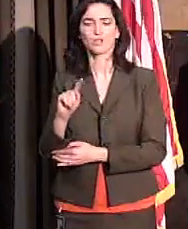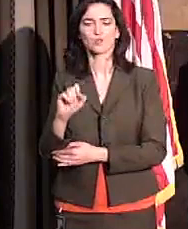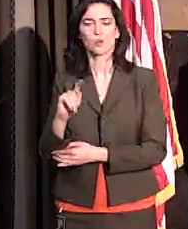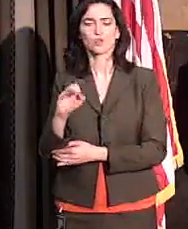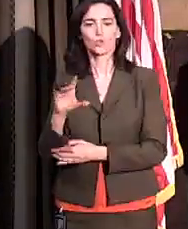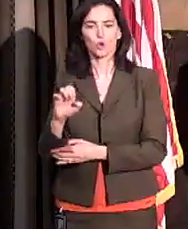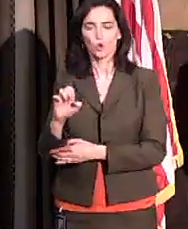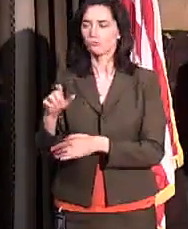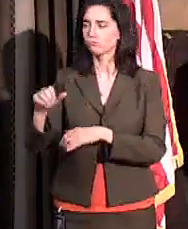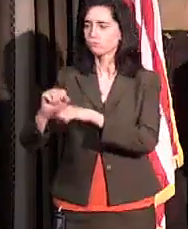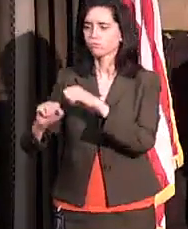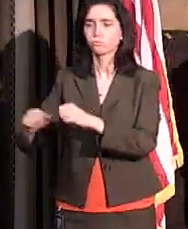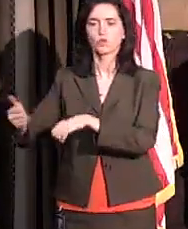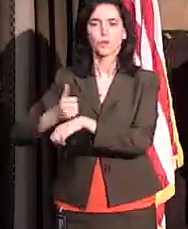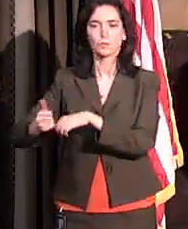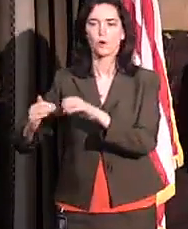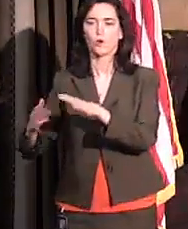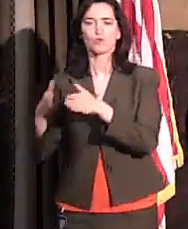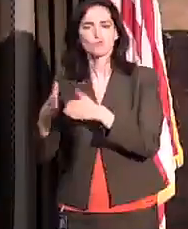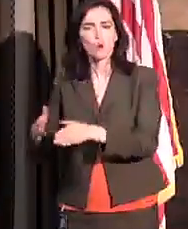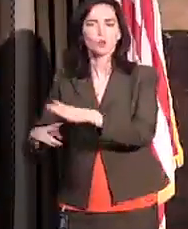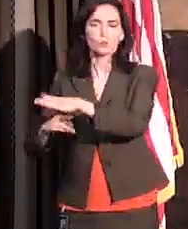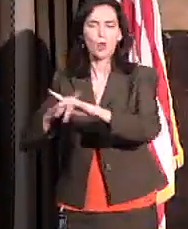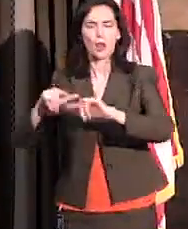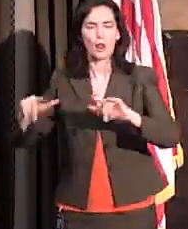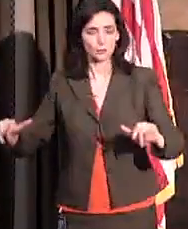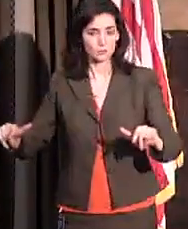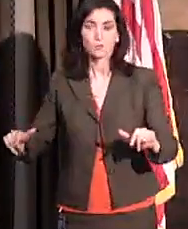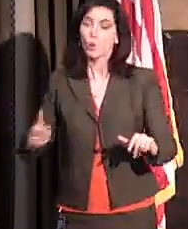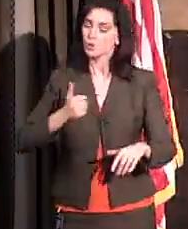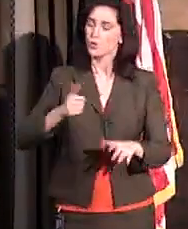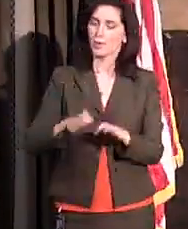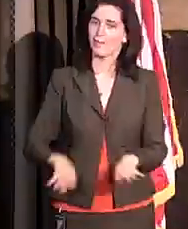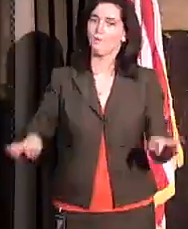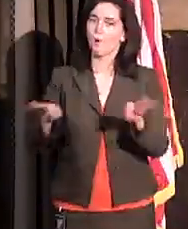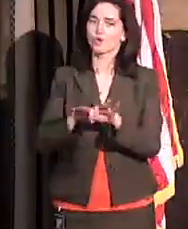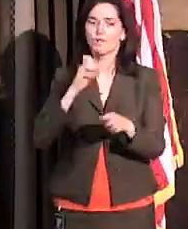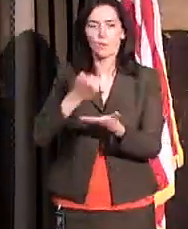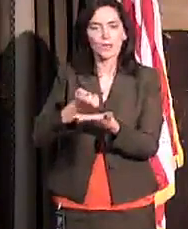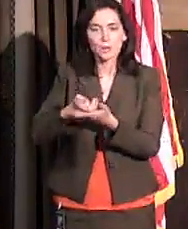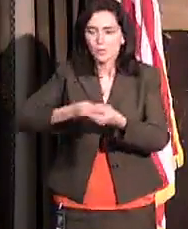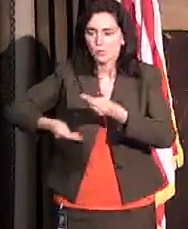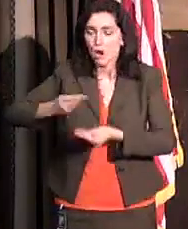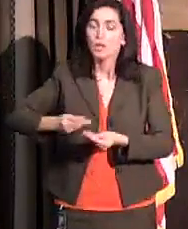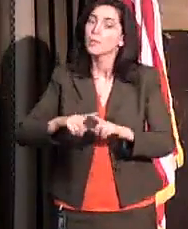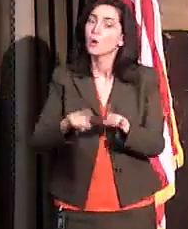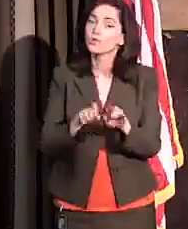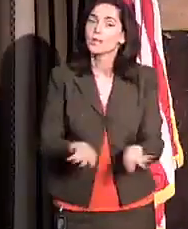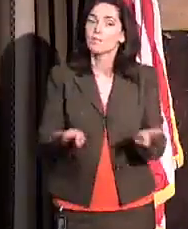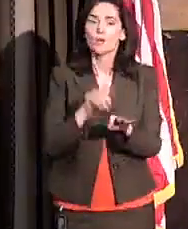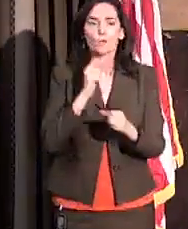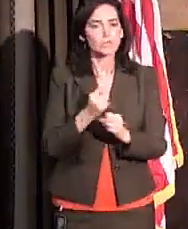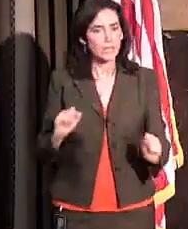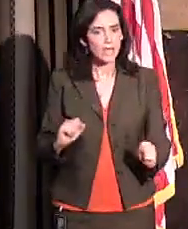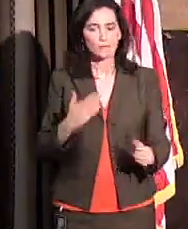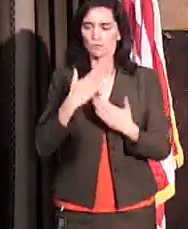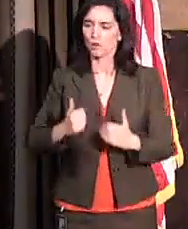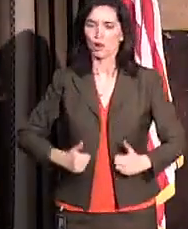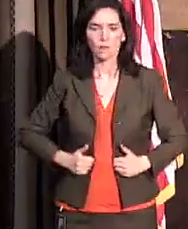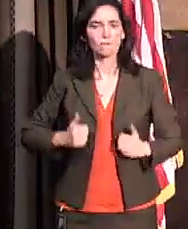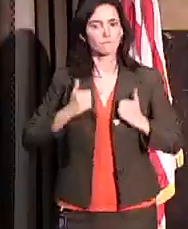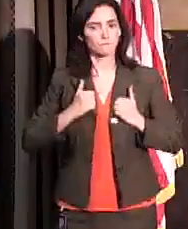Transportation is the foundation for so much of our economy, but it's also about safety, it's about quality of life. It is how